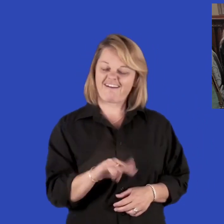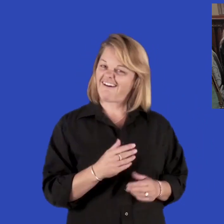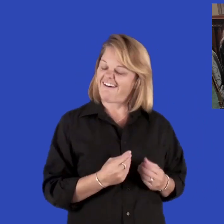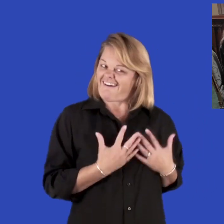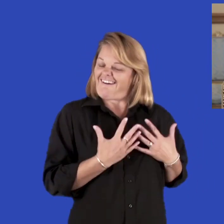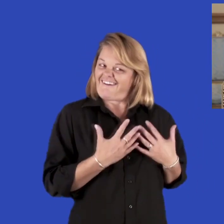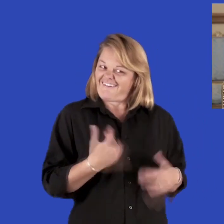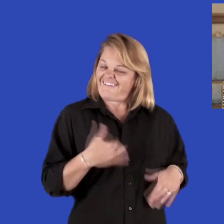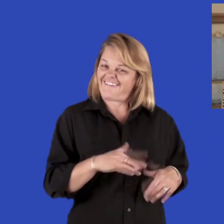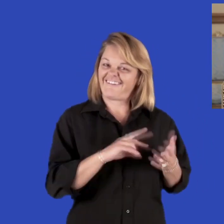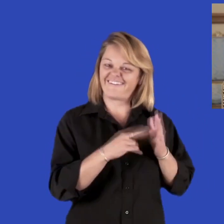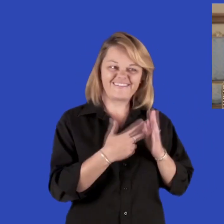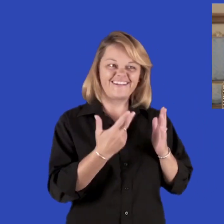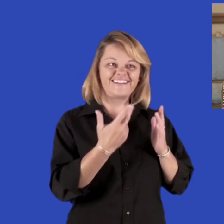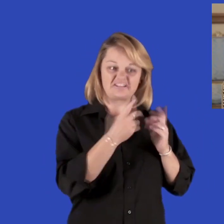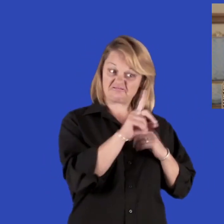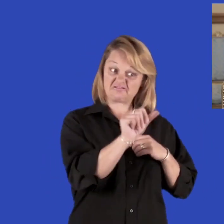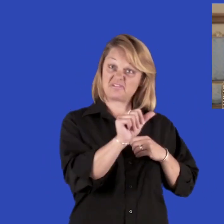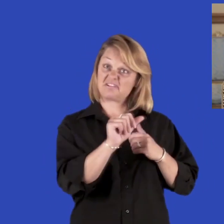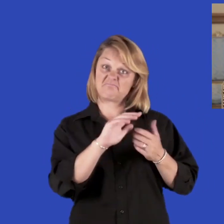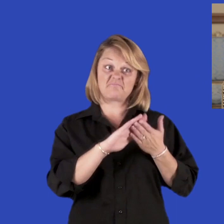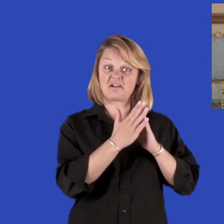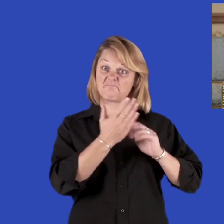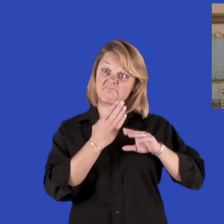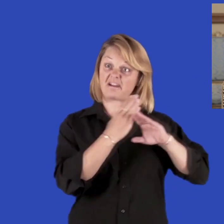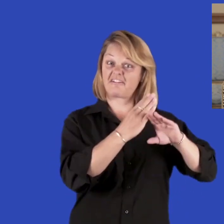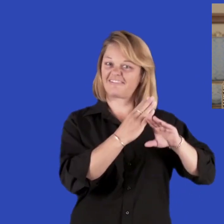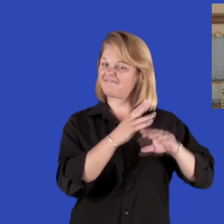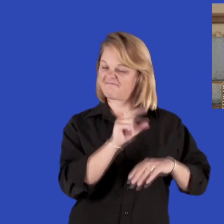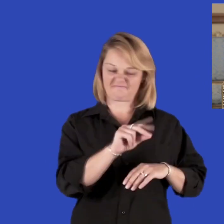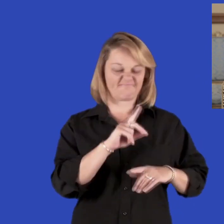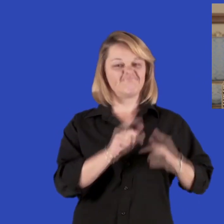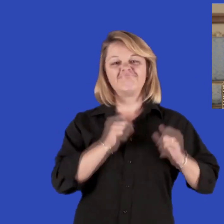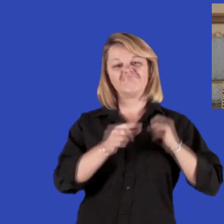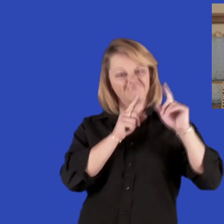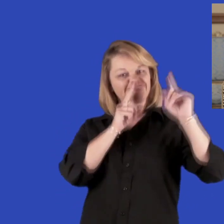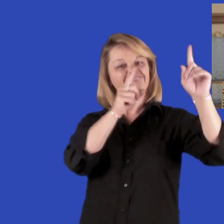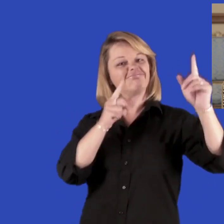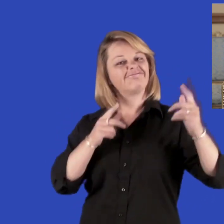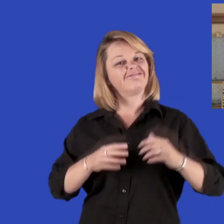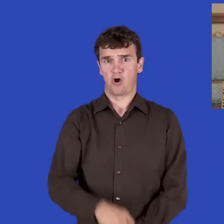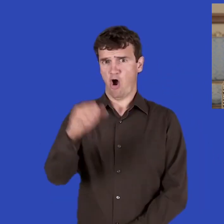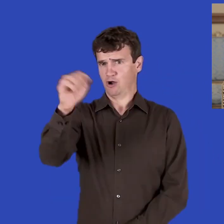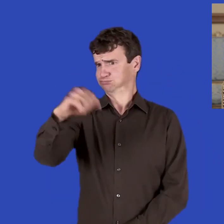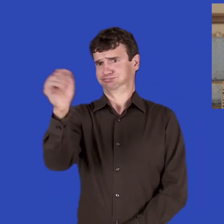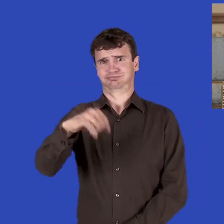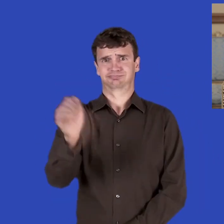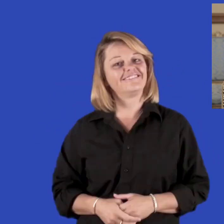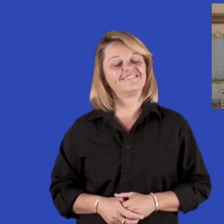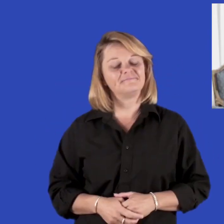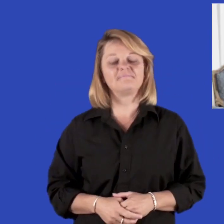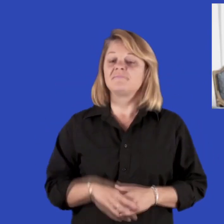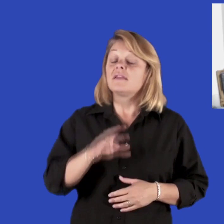that I talk to, they tell me that instead of looking at it as a disability, they call themselves, I have a special ability. Yeah. That is different than anybody